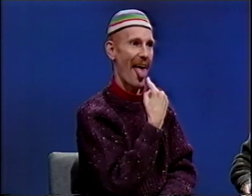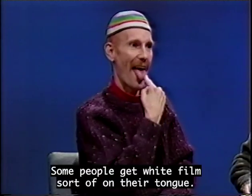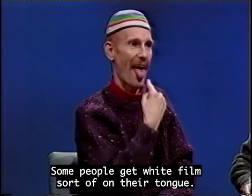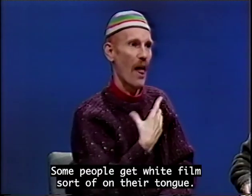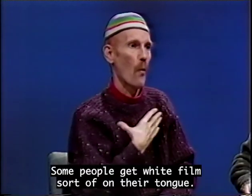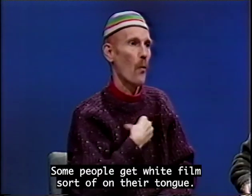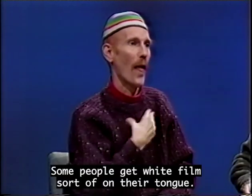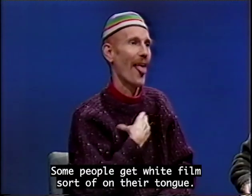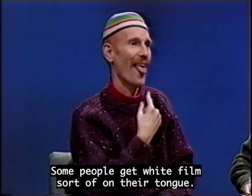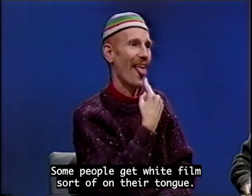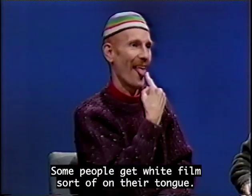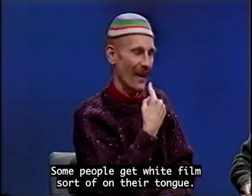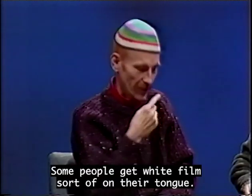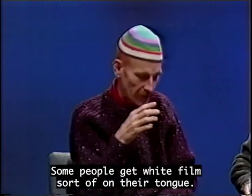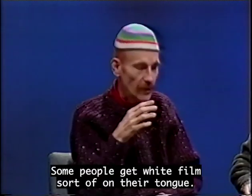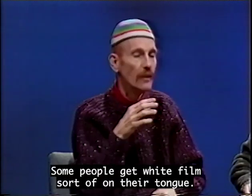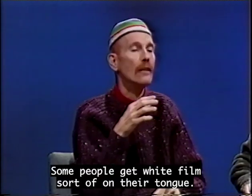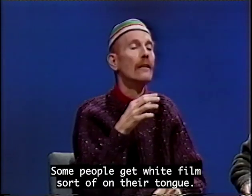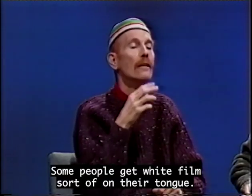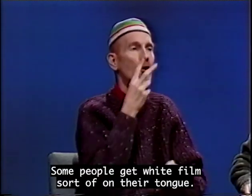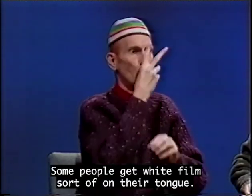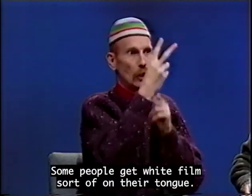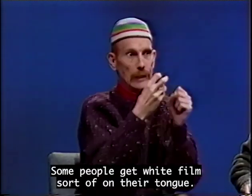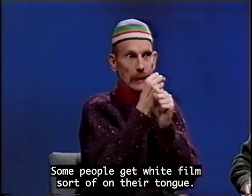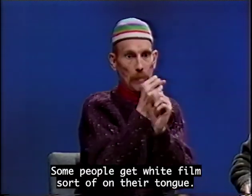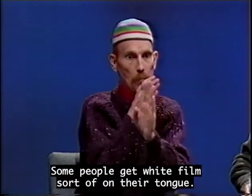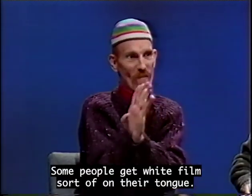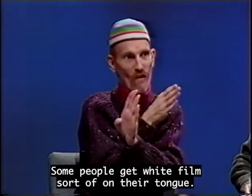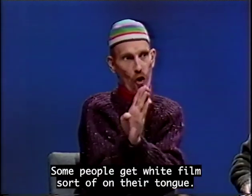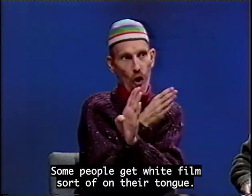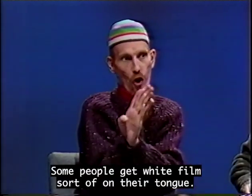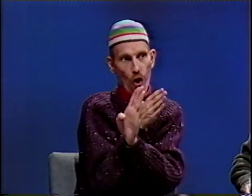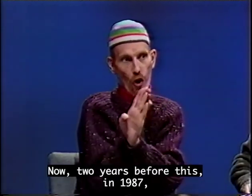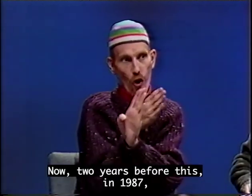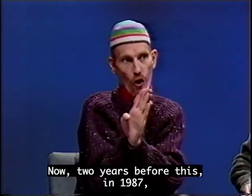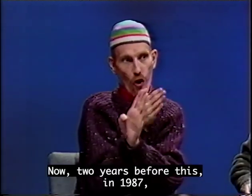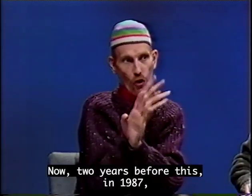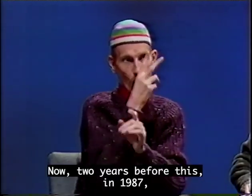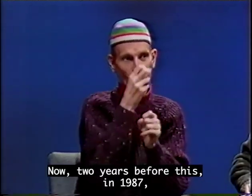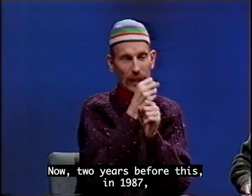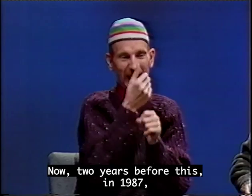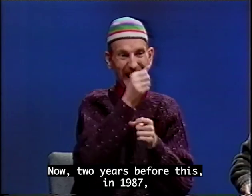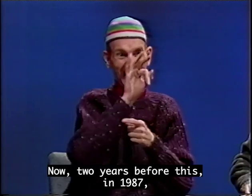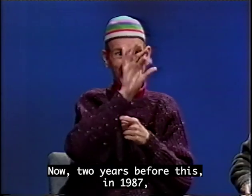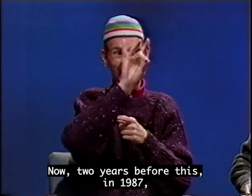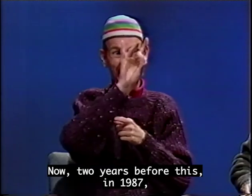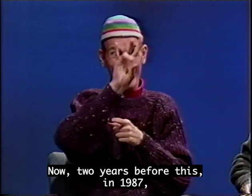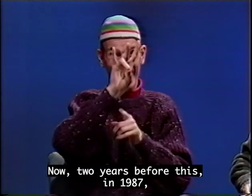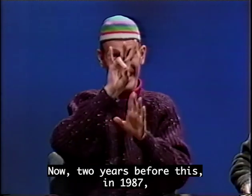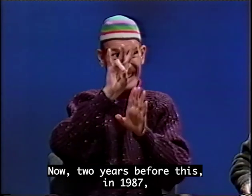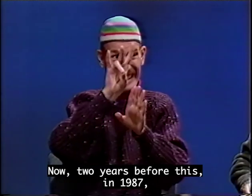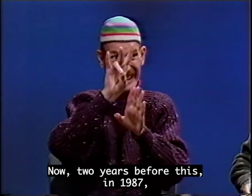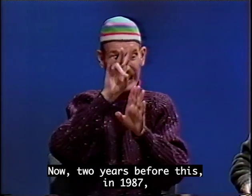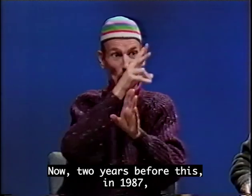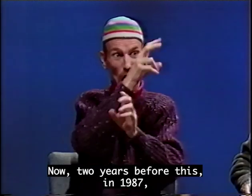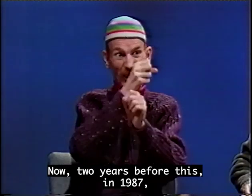Some people get white, a film sort of on their tongue. Now, 2 years before this, in